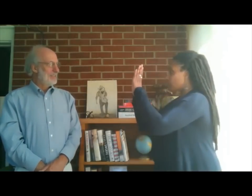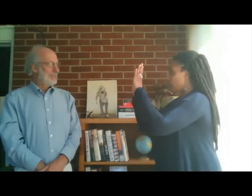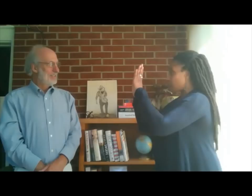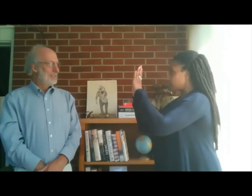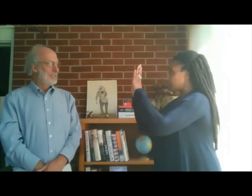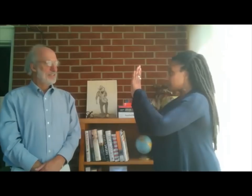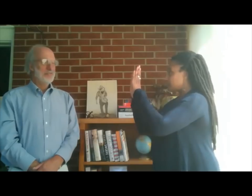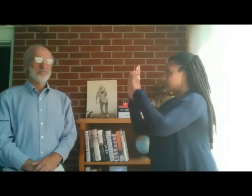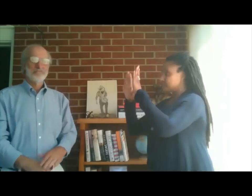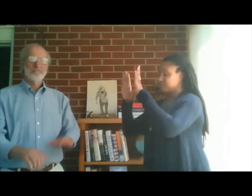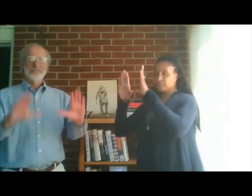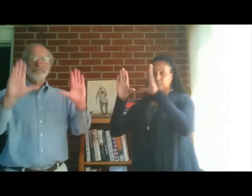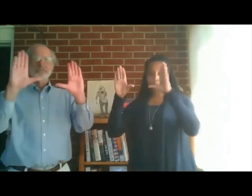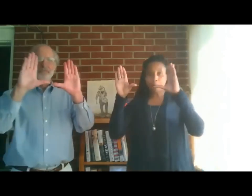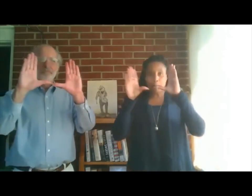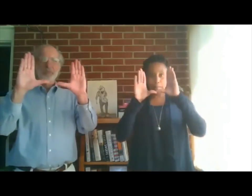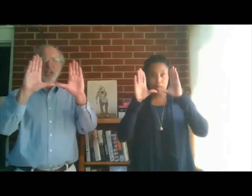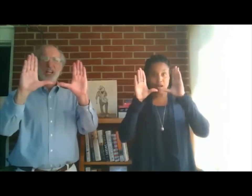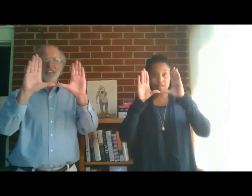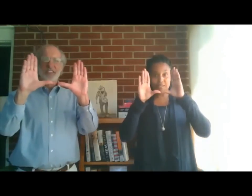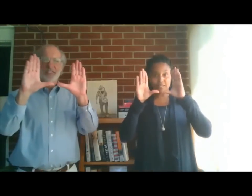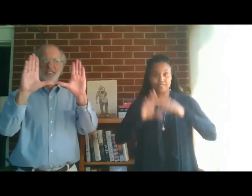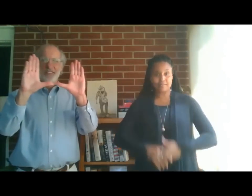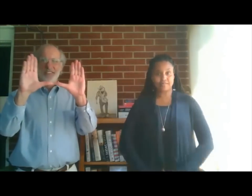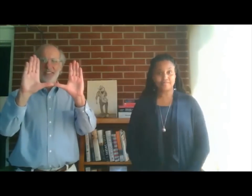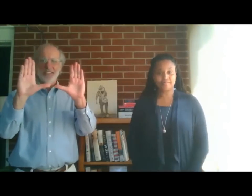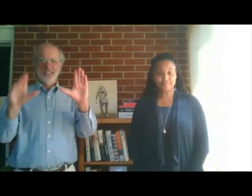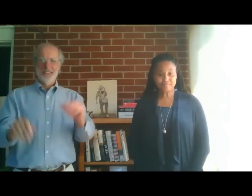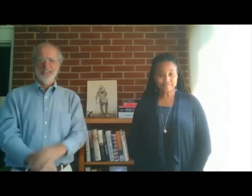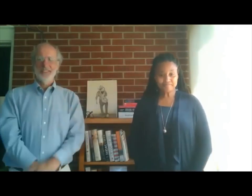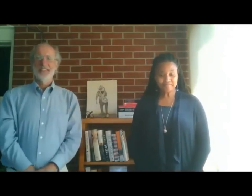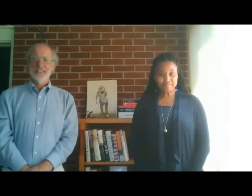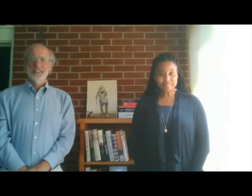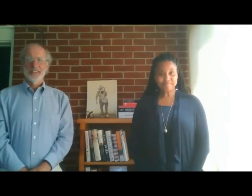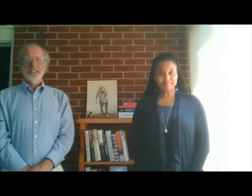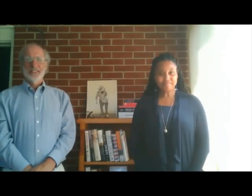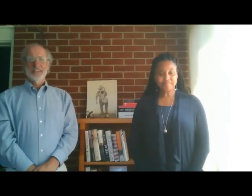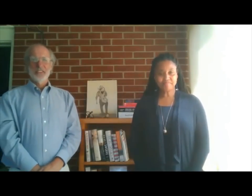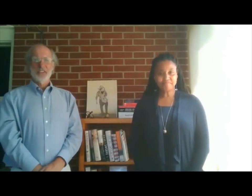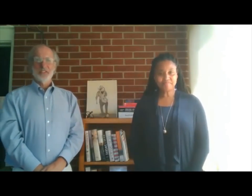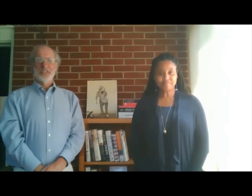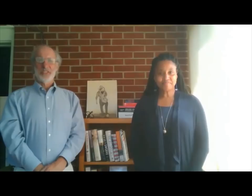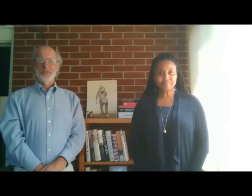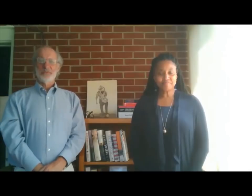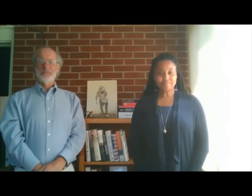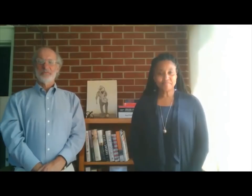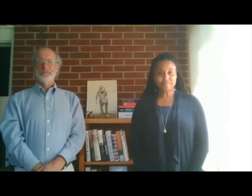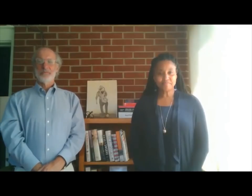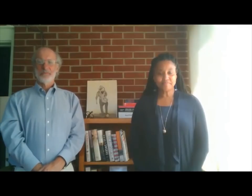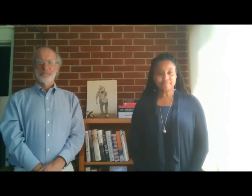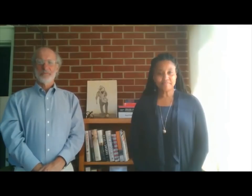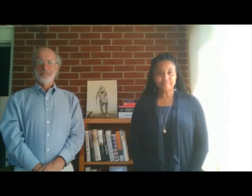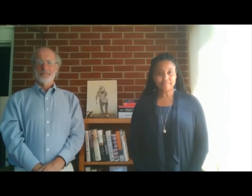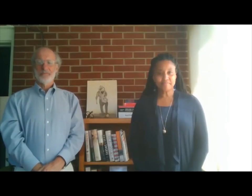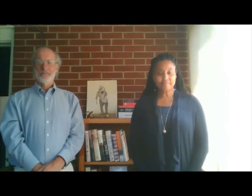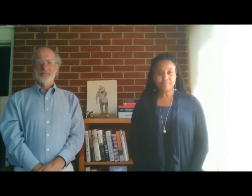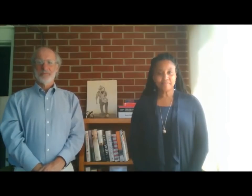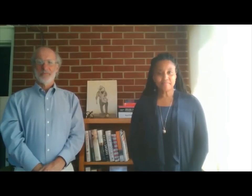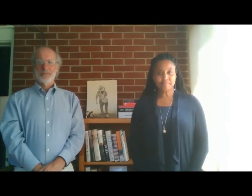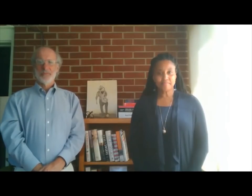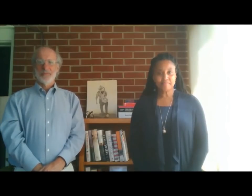Blocks. Blocks. Your turn.